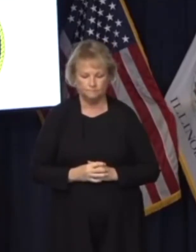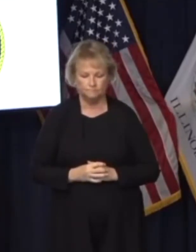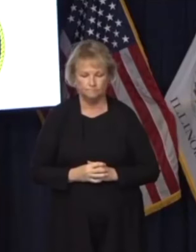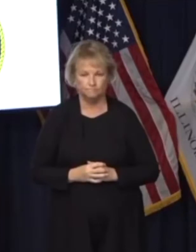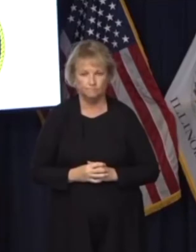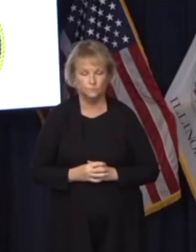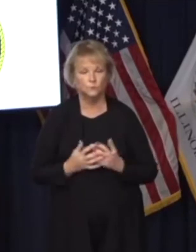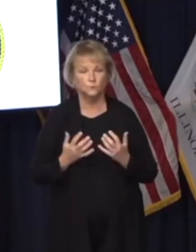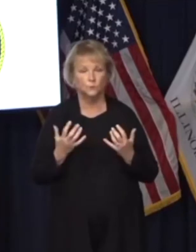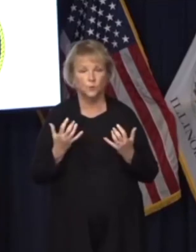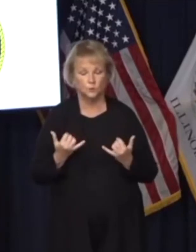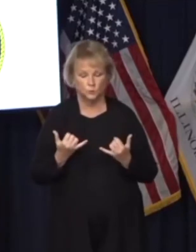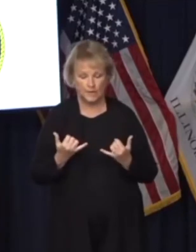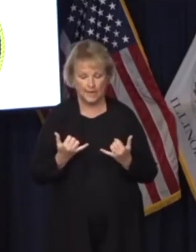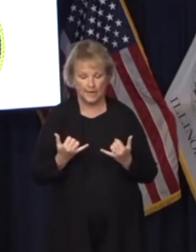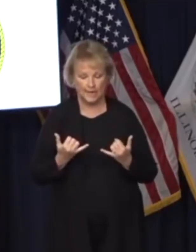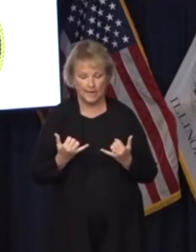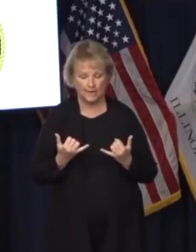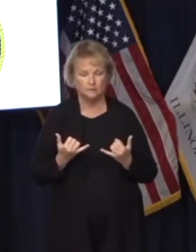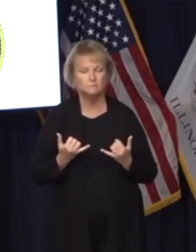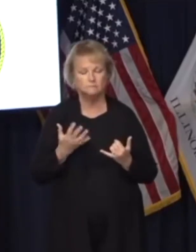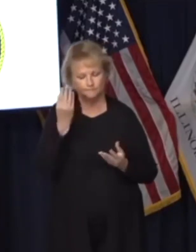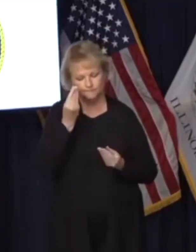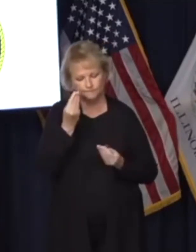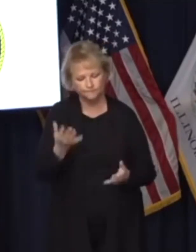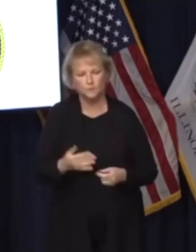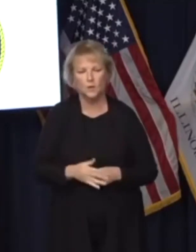Today, we are reporting